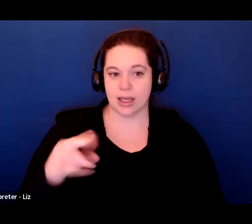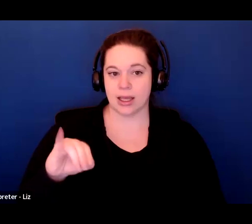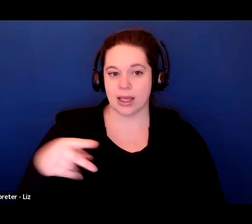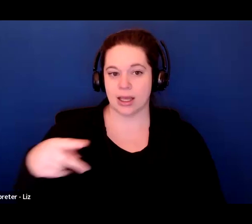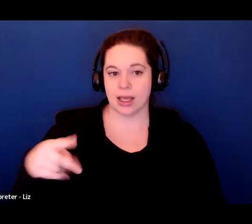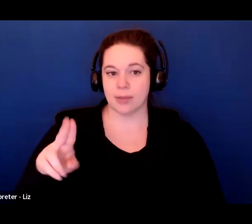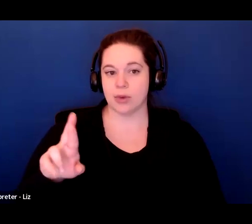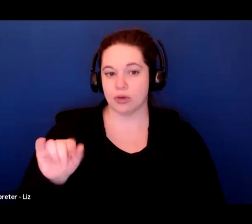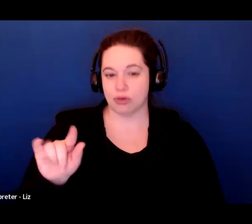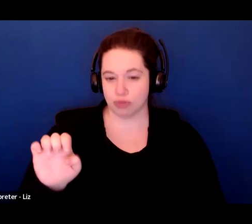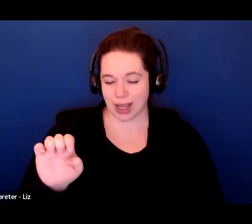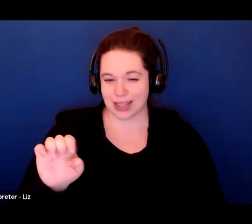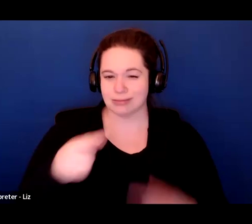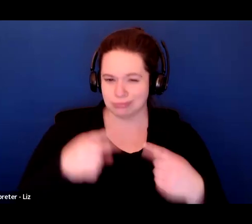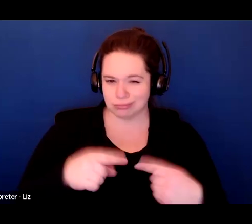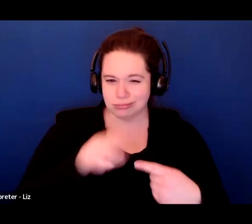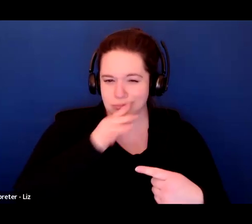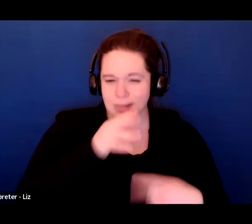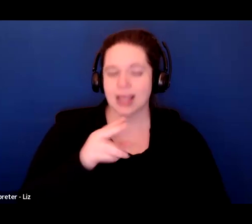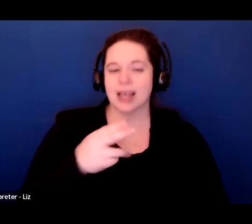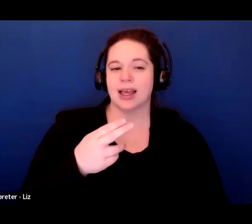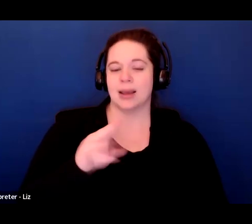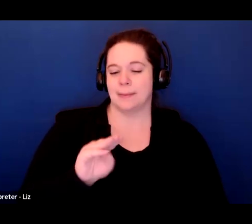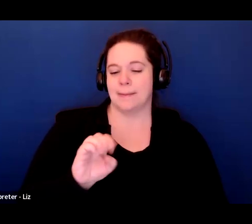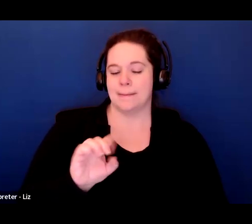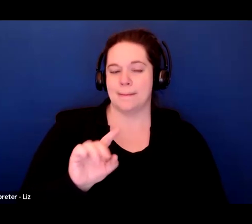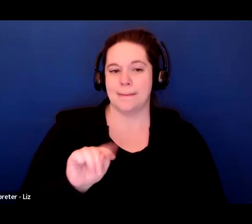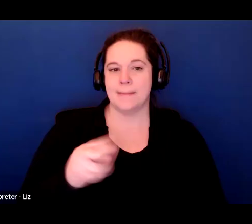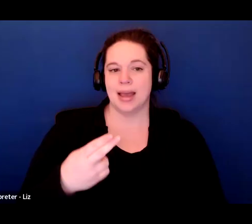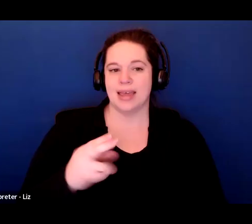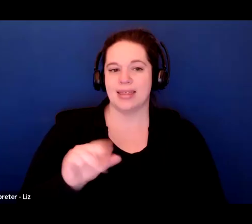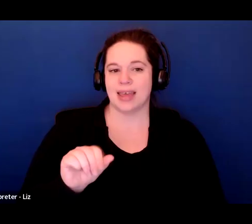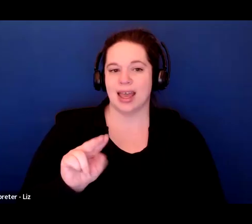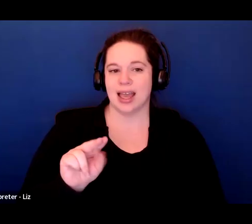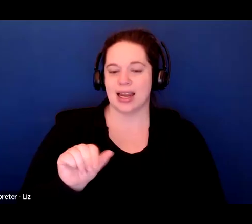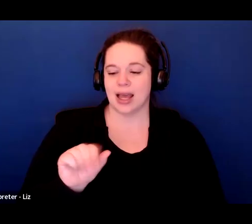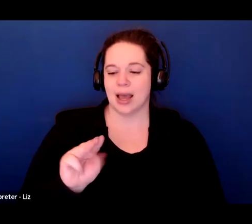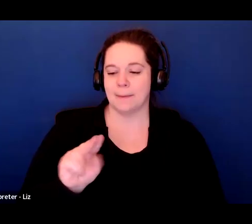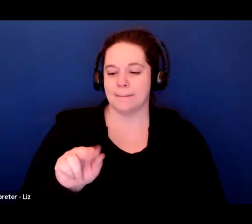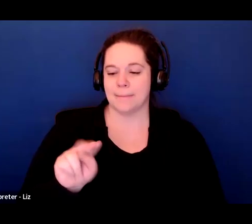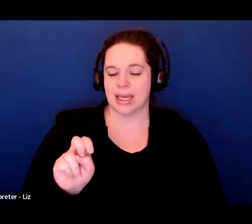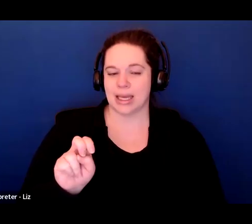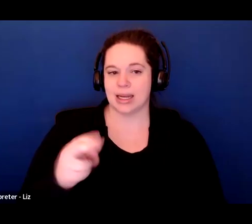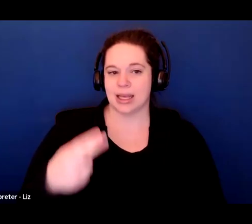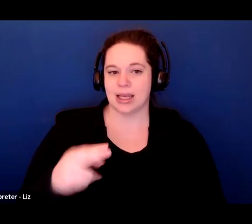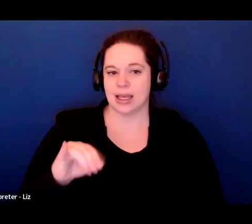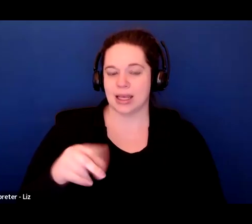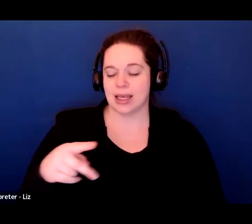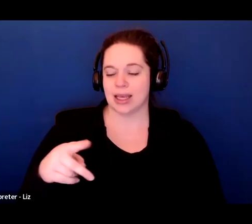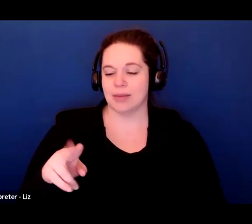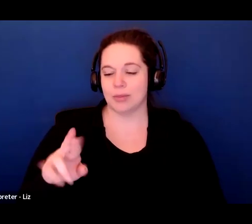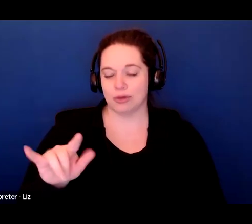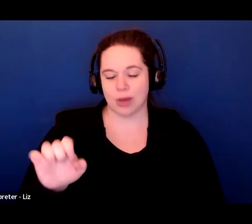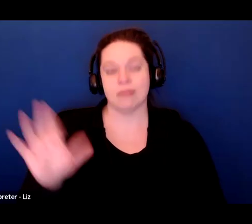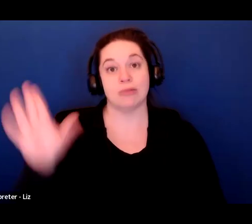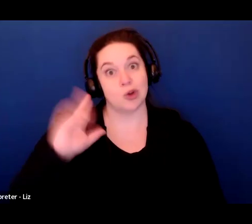hipurate. I'm sure I'm not saying it quite correctly. We used to use this all the time, and it comes in, it comes out. Again,